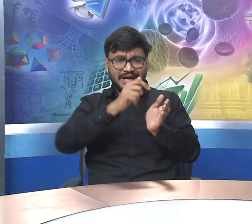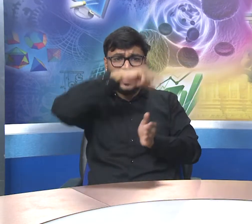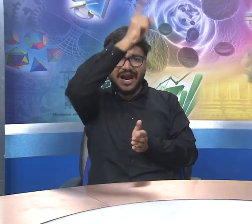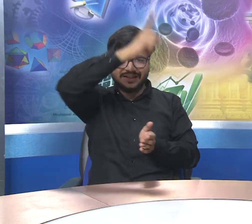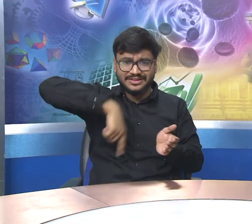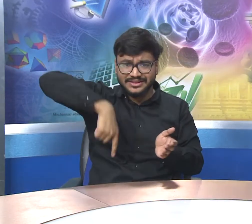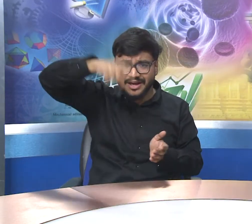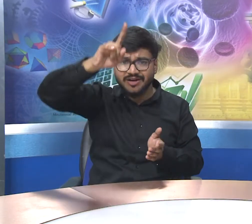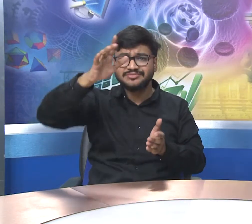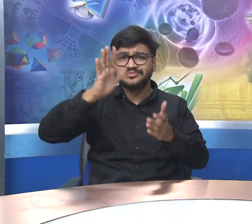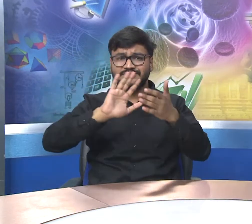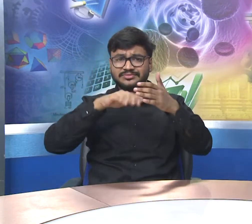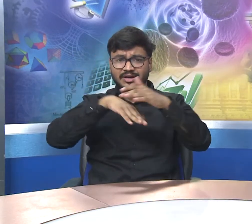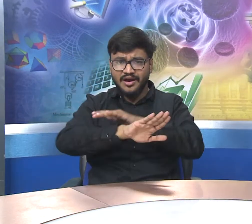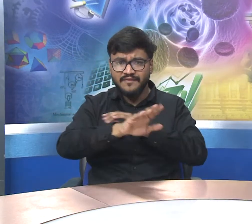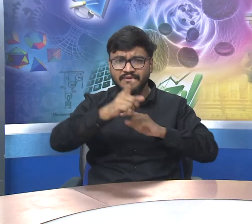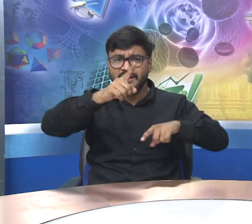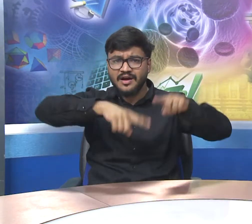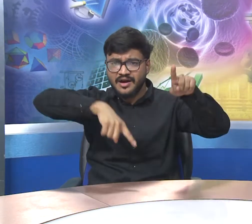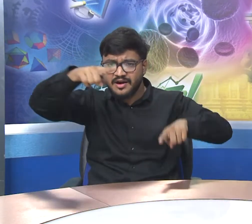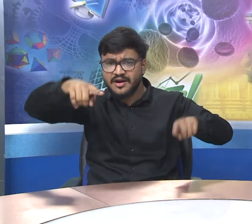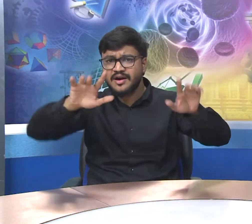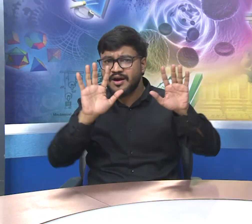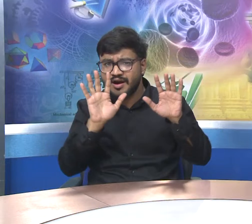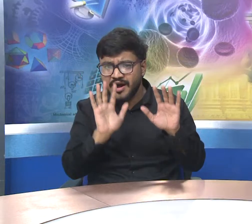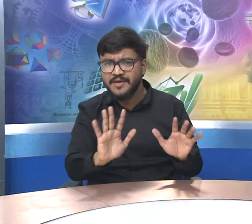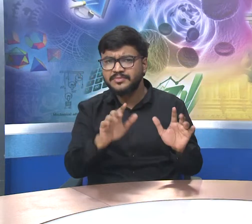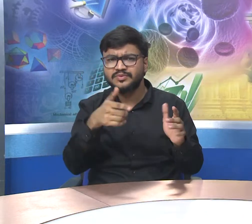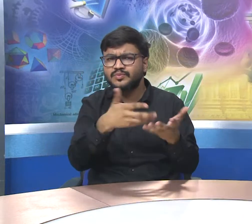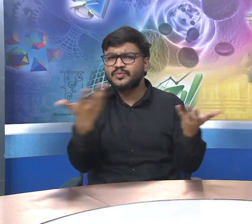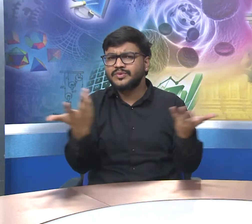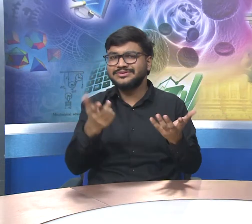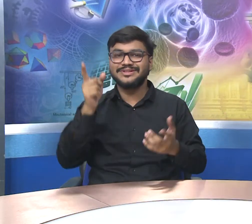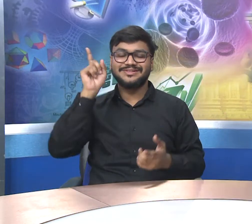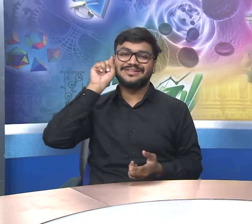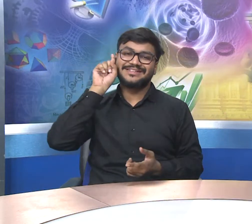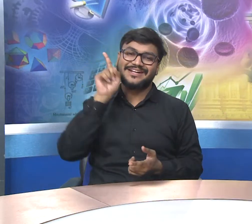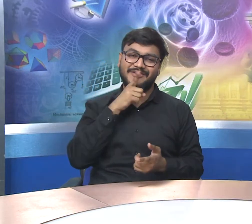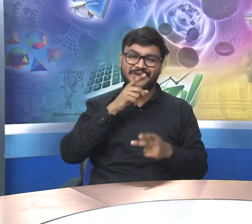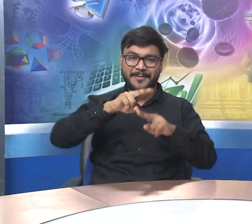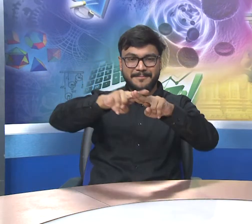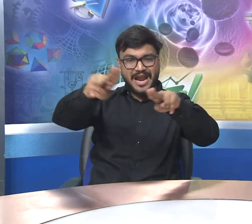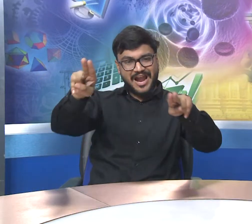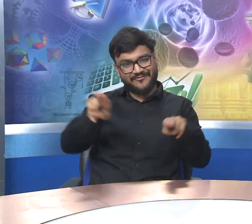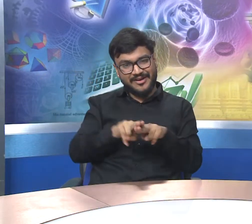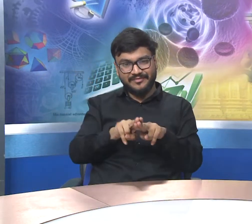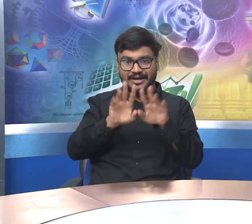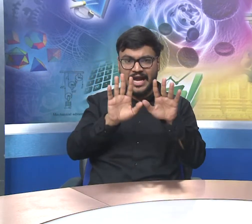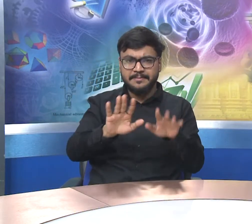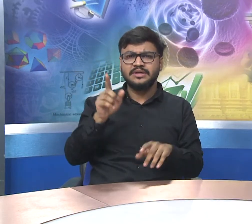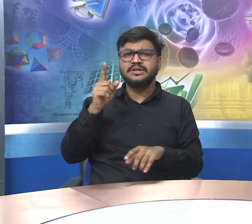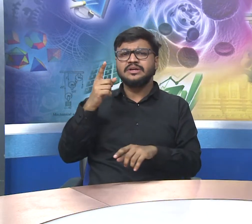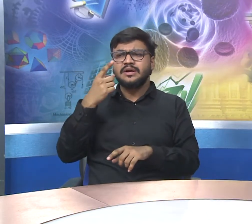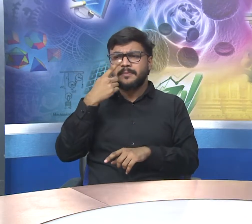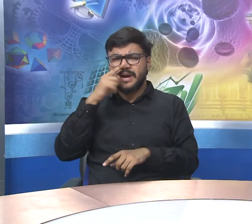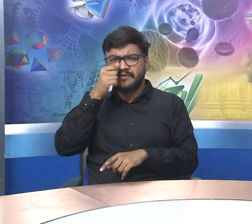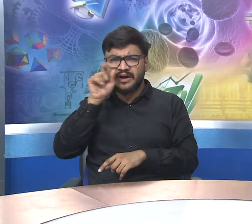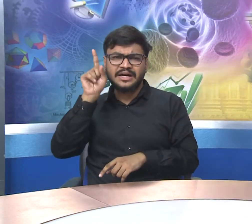Within the deaf signing community in India, we have individuals who are from a deaf family